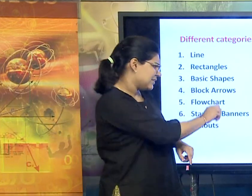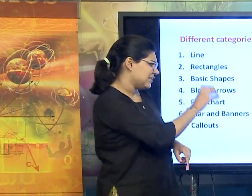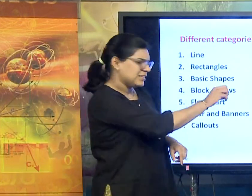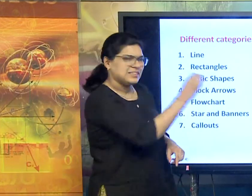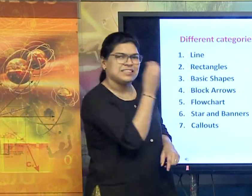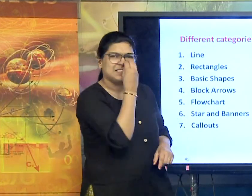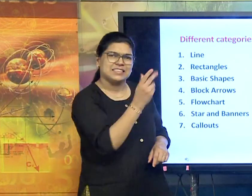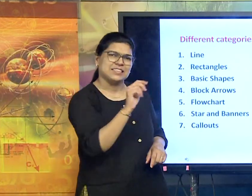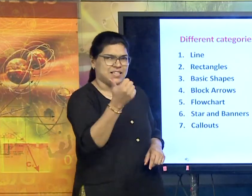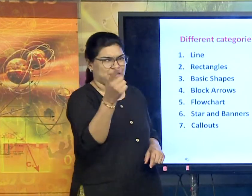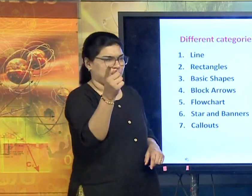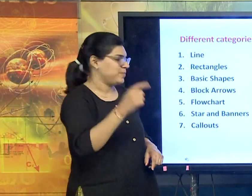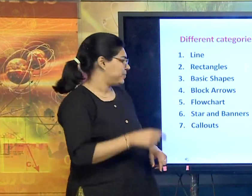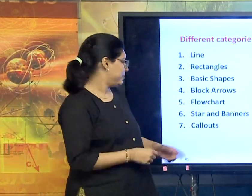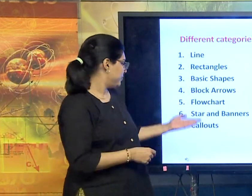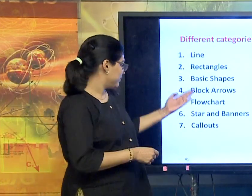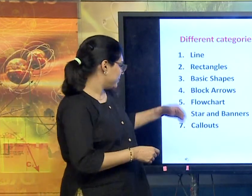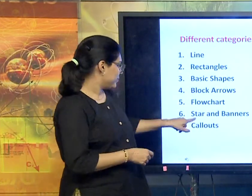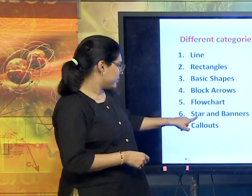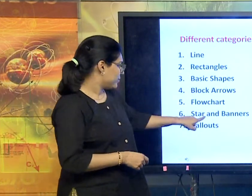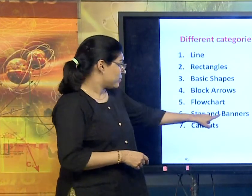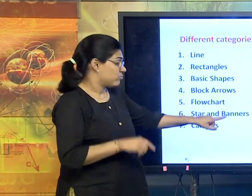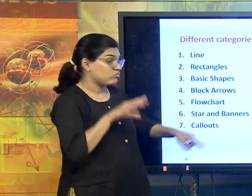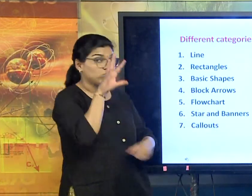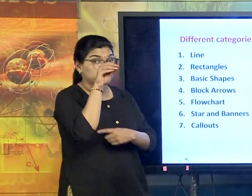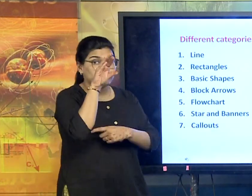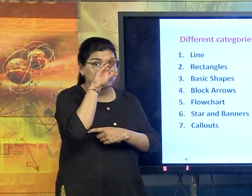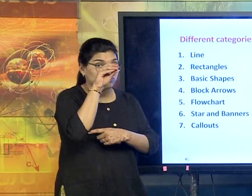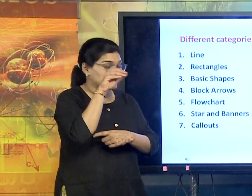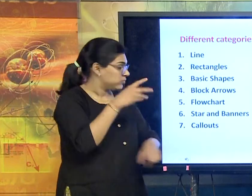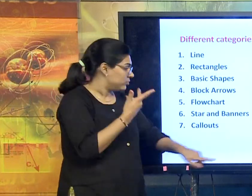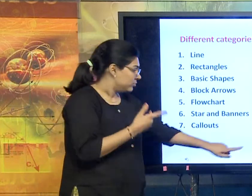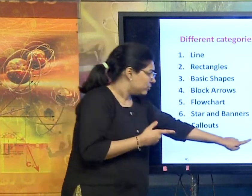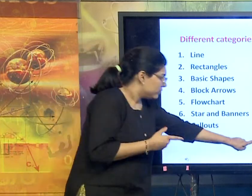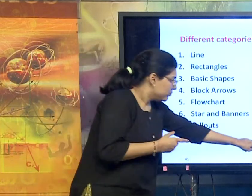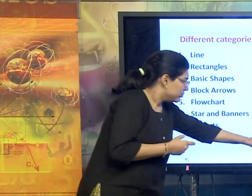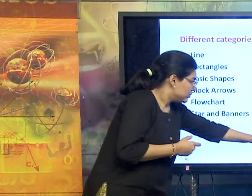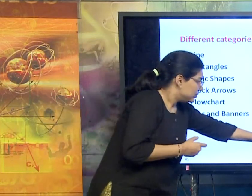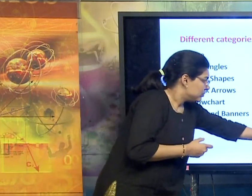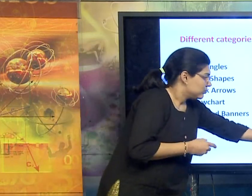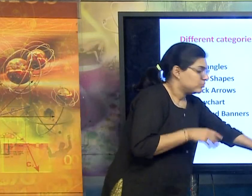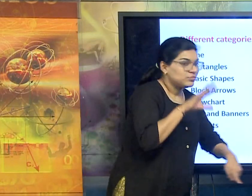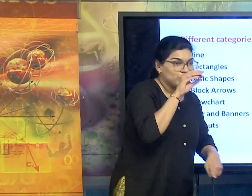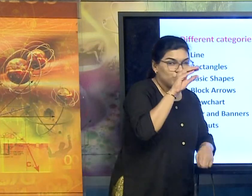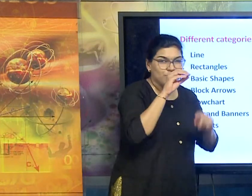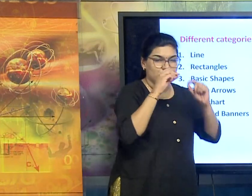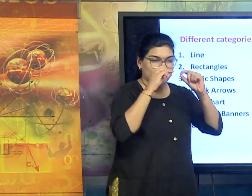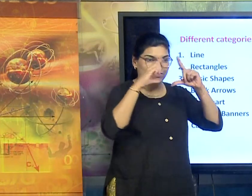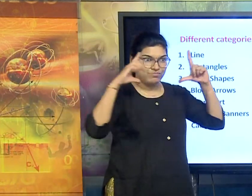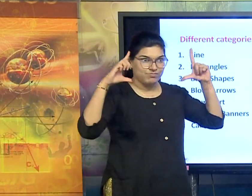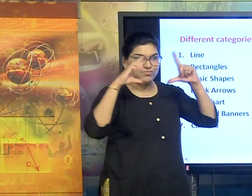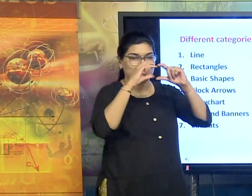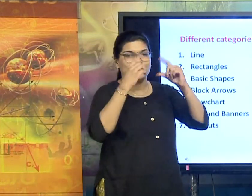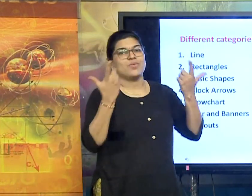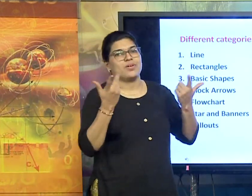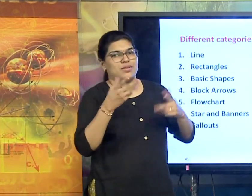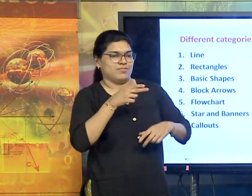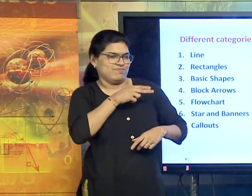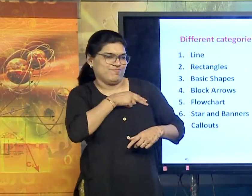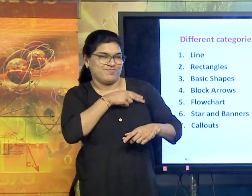these shapes are being used in flow chart. Then we see the stars and banners. The stars and banners also can